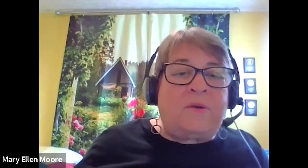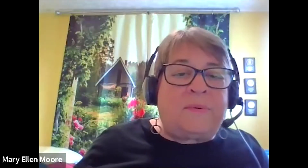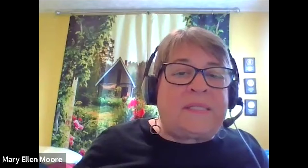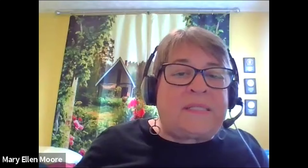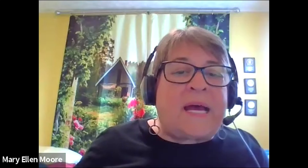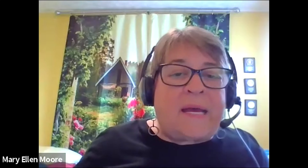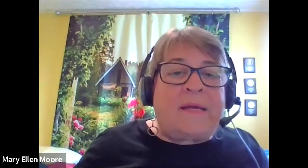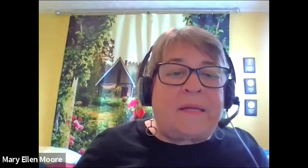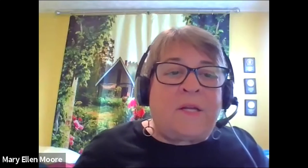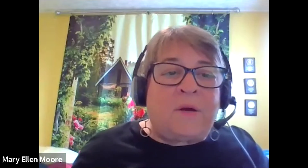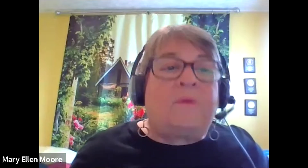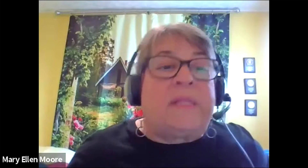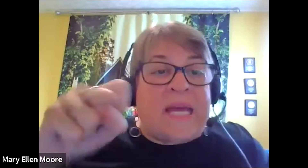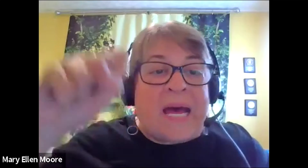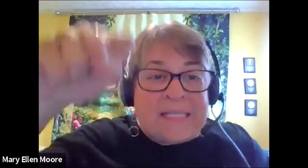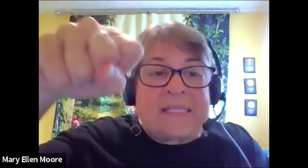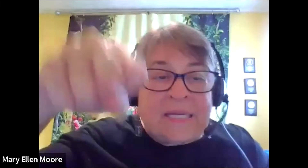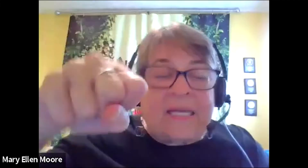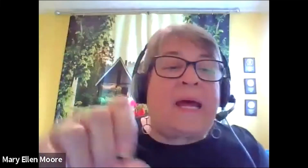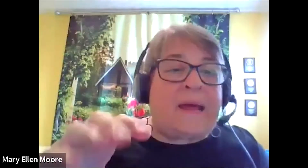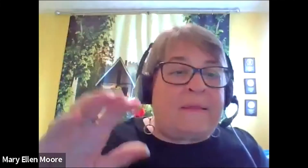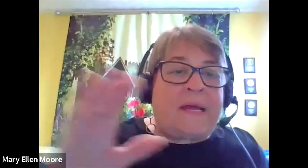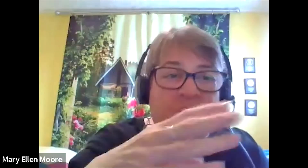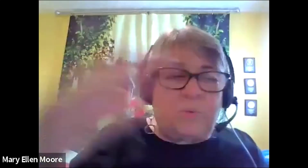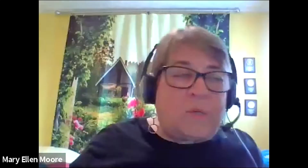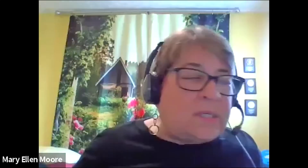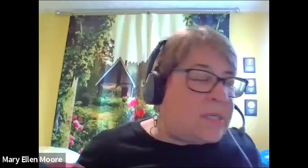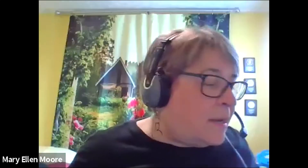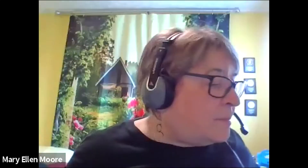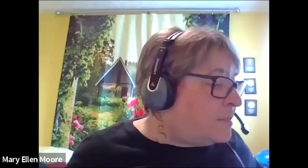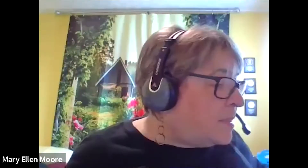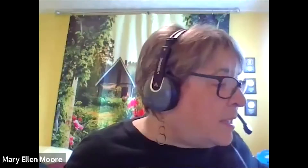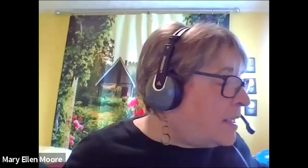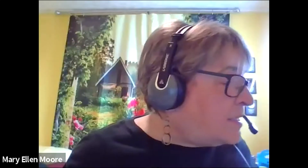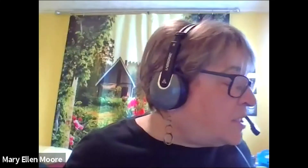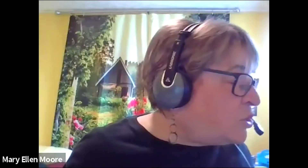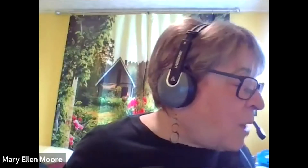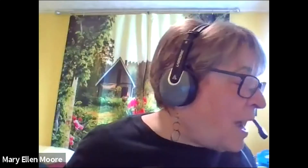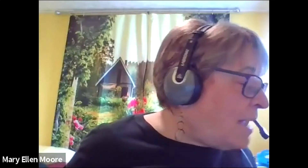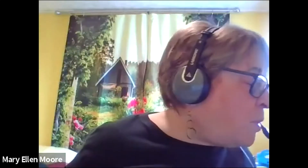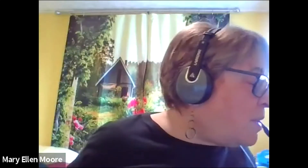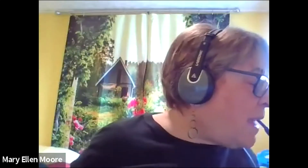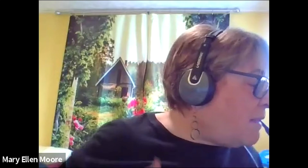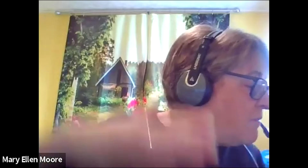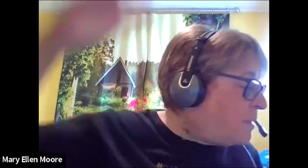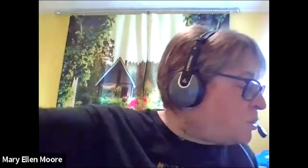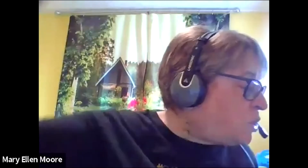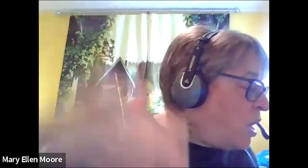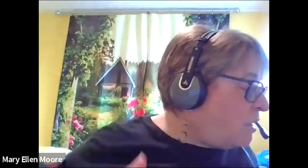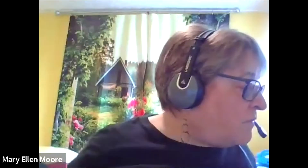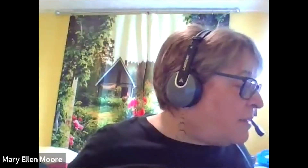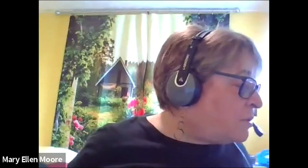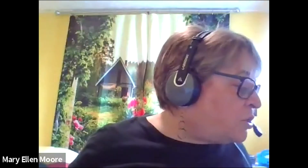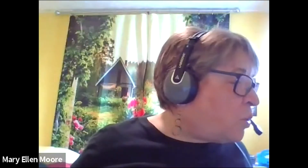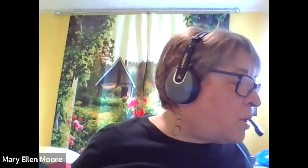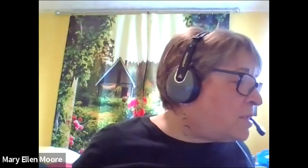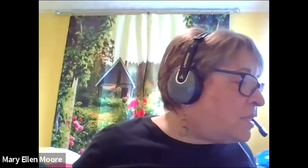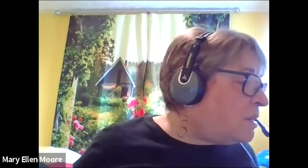would say, yes. And then you would describe how if they were tall, if they were short.